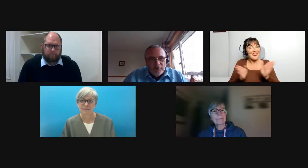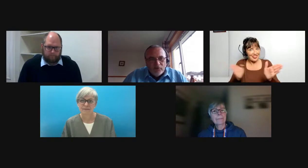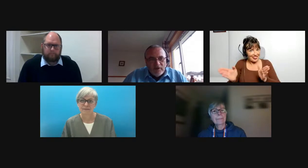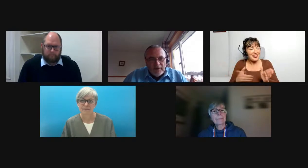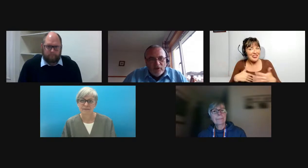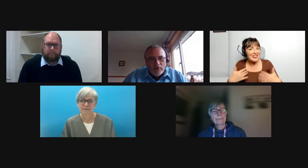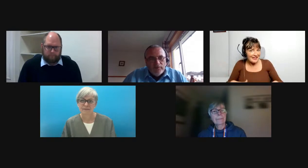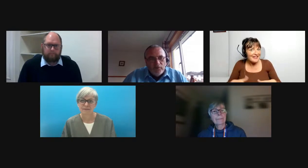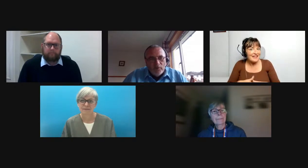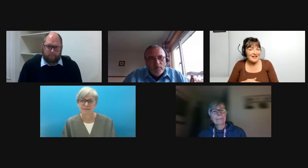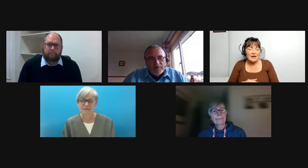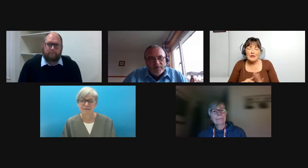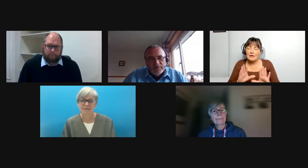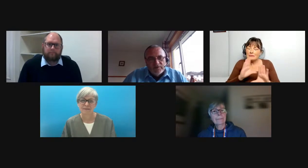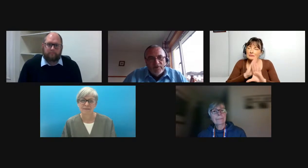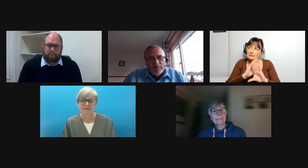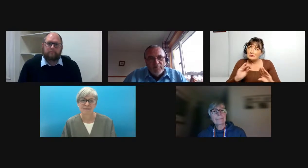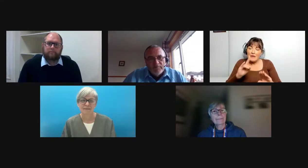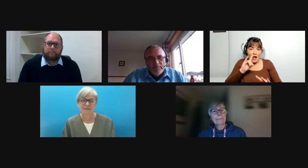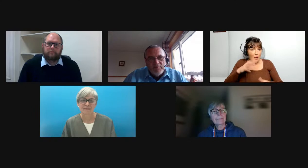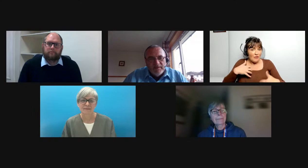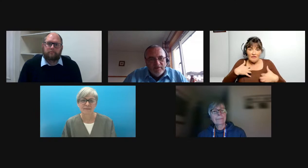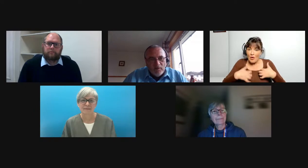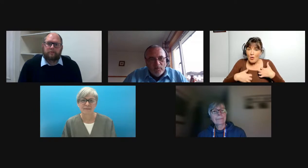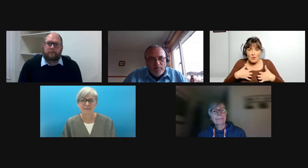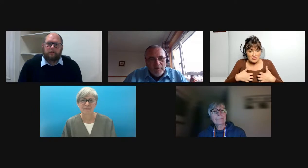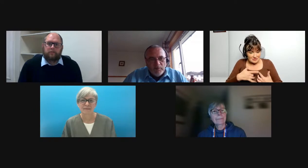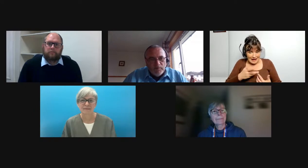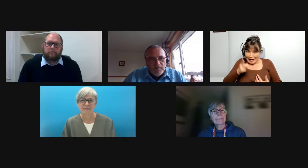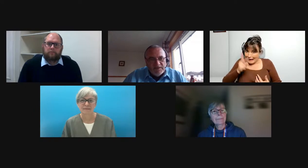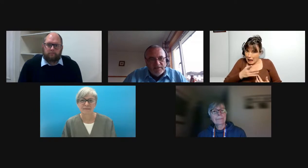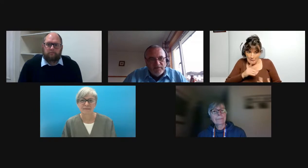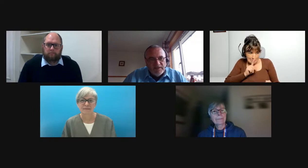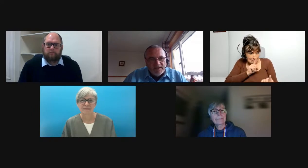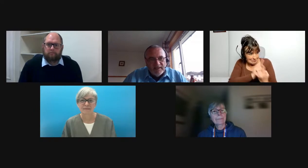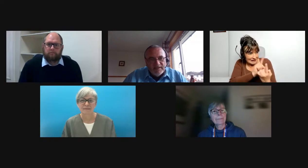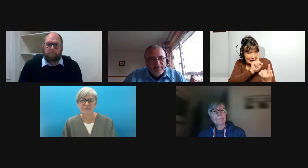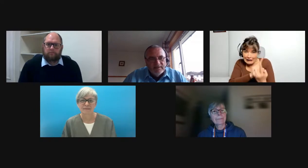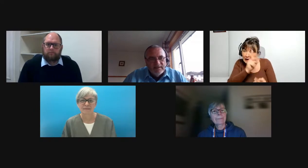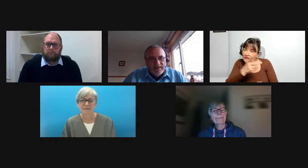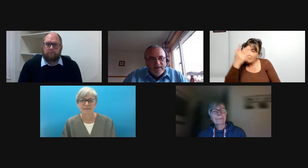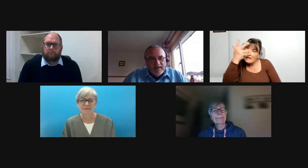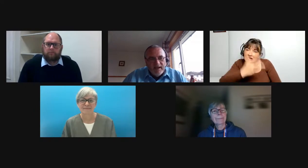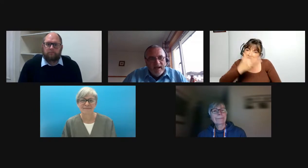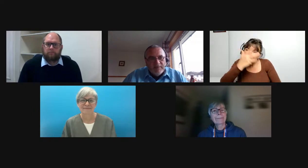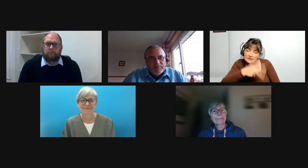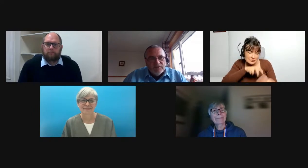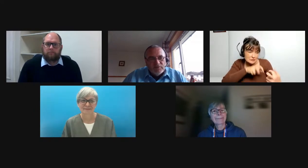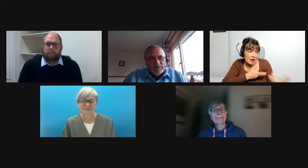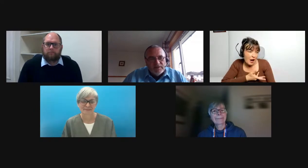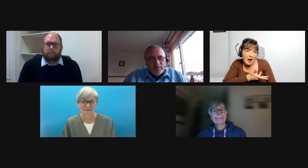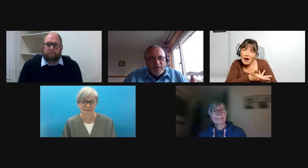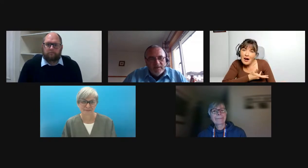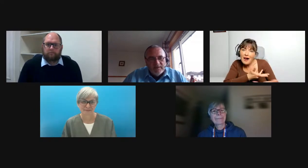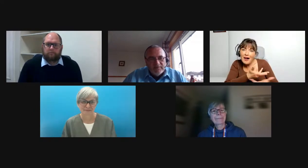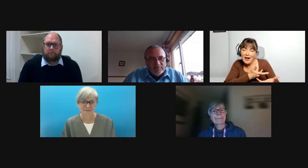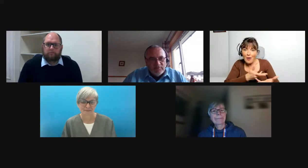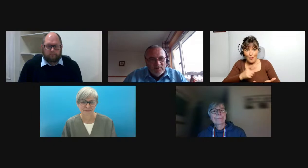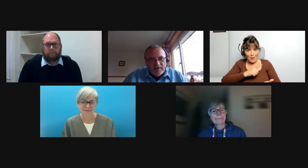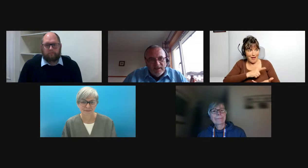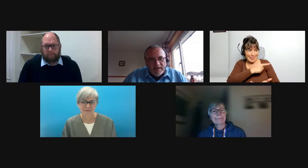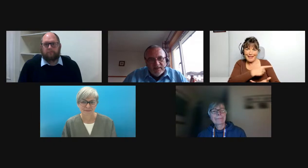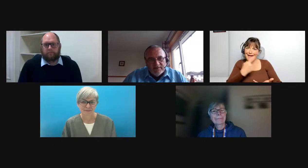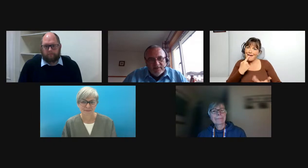I really look forward to meeting up with people face to face again, so as that we